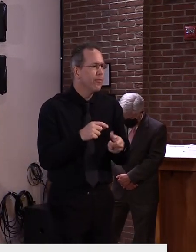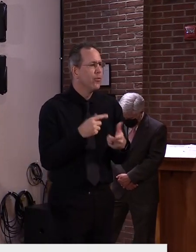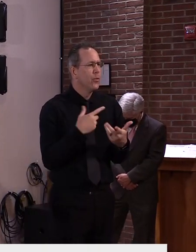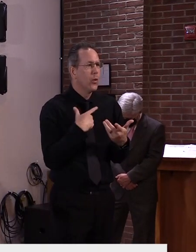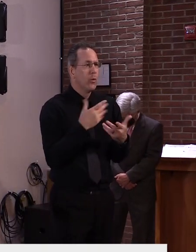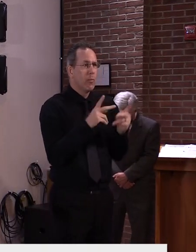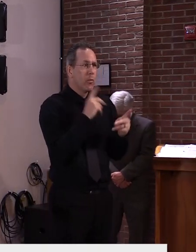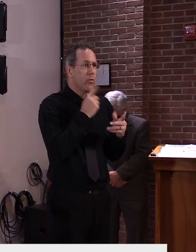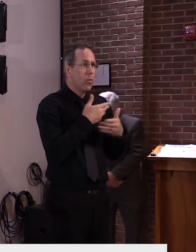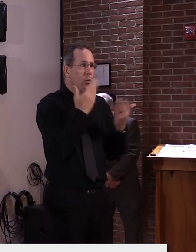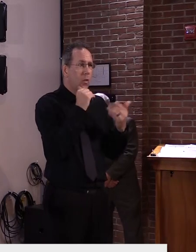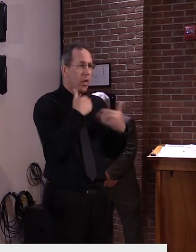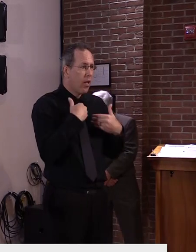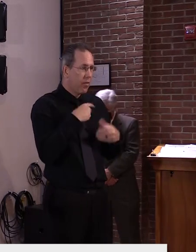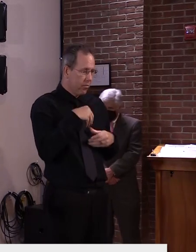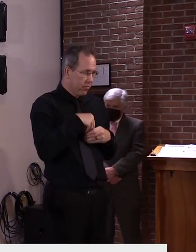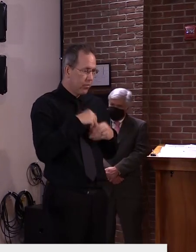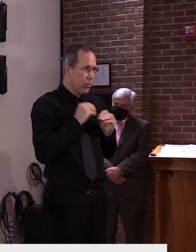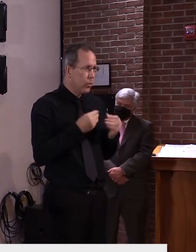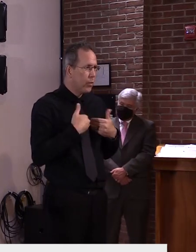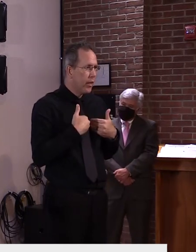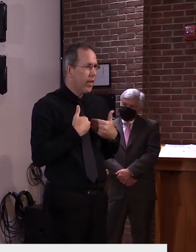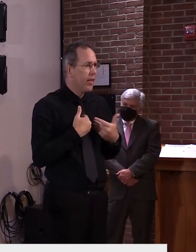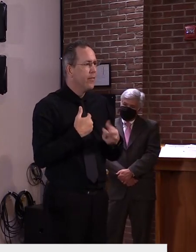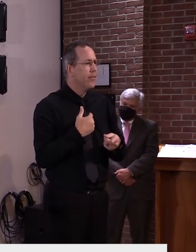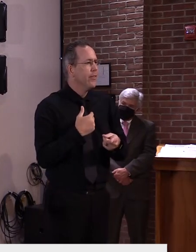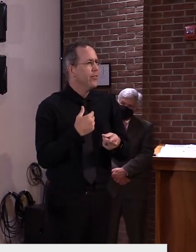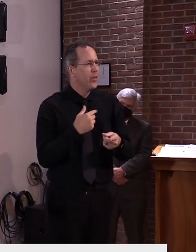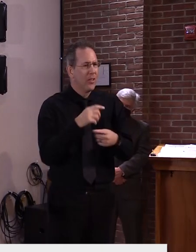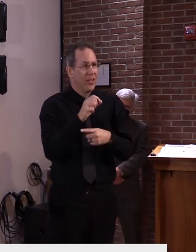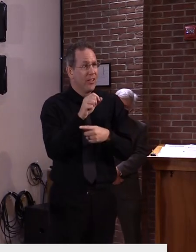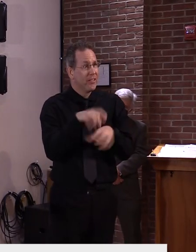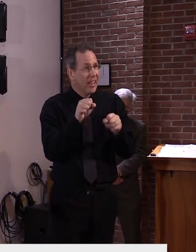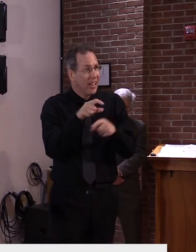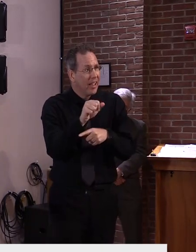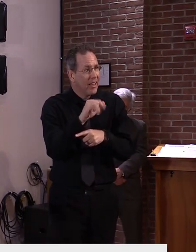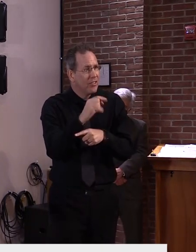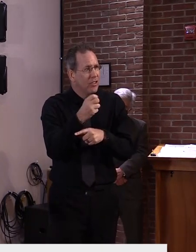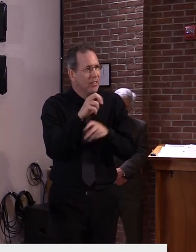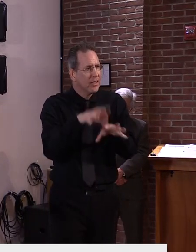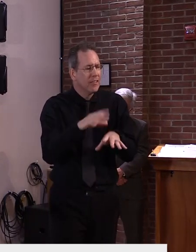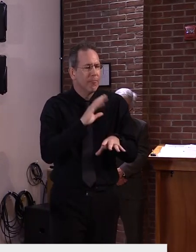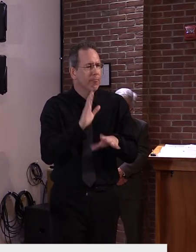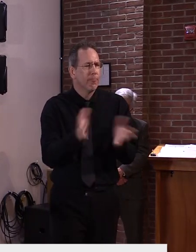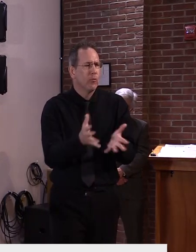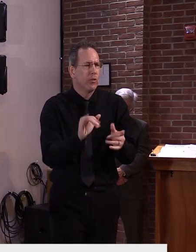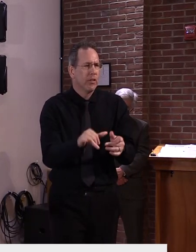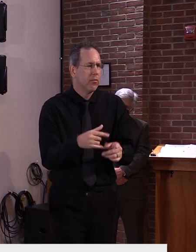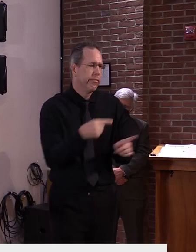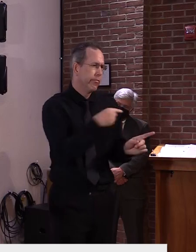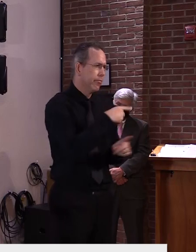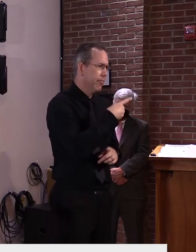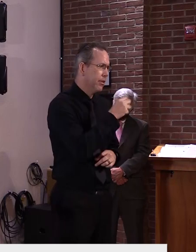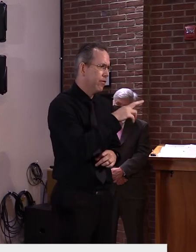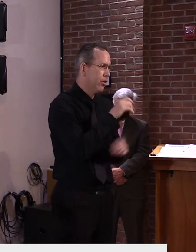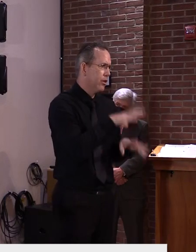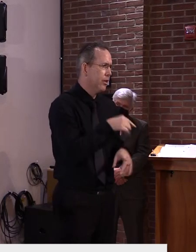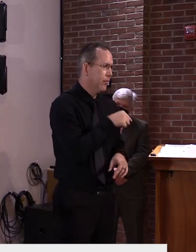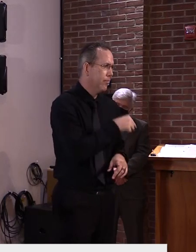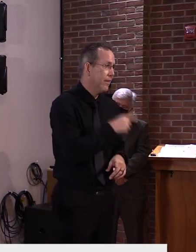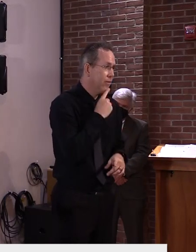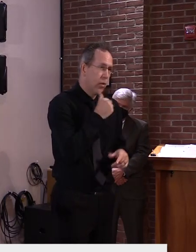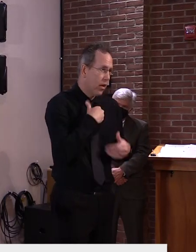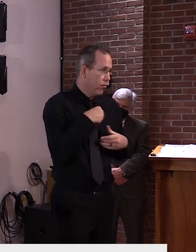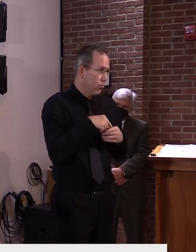be preferable. But let me just say that we have done pop-up testing for months